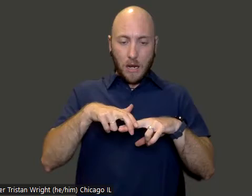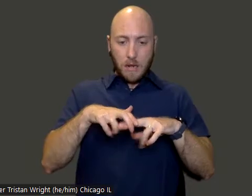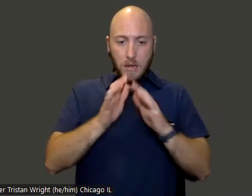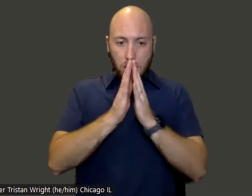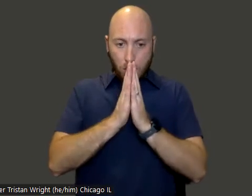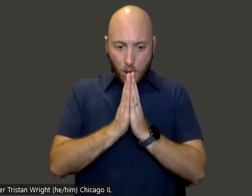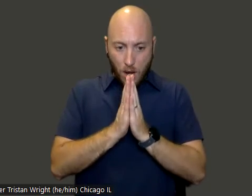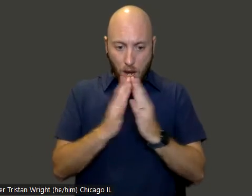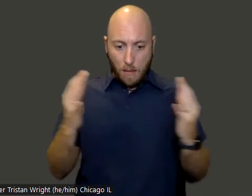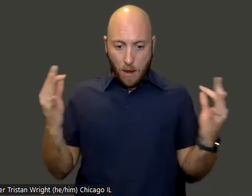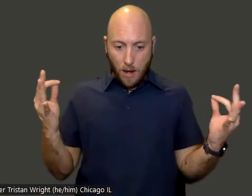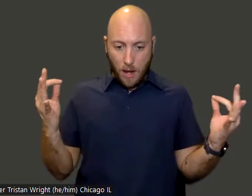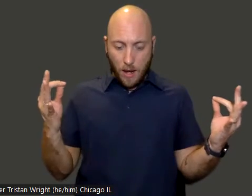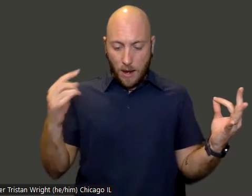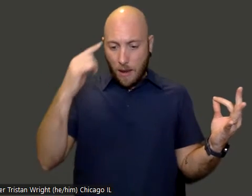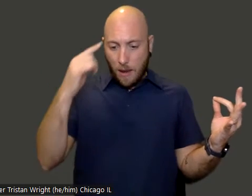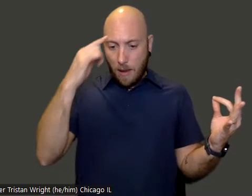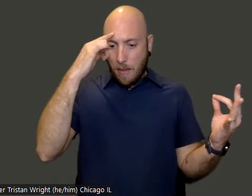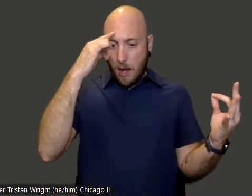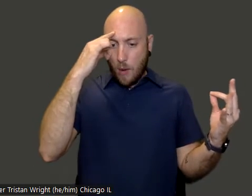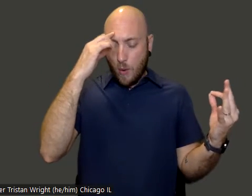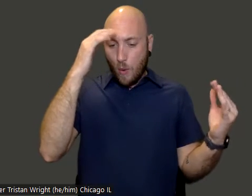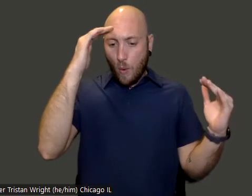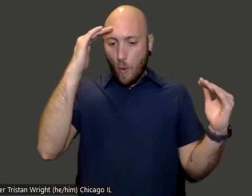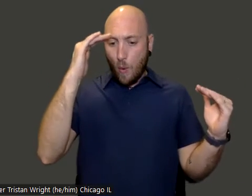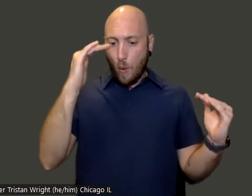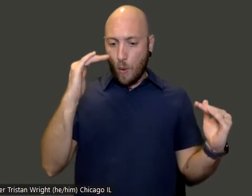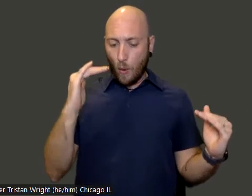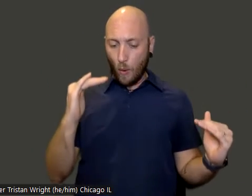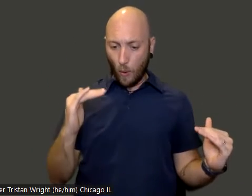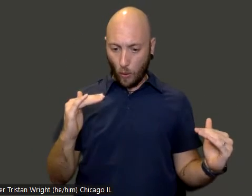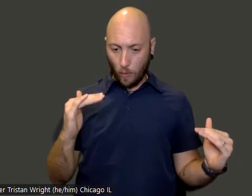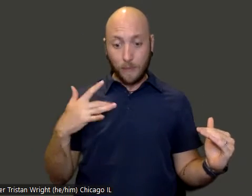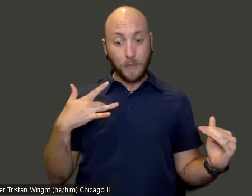some quick relief. And I know I'm going to be okay. I tend to have better days.